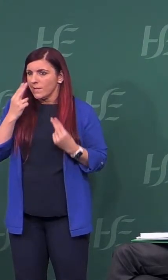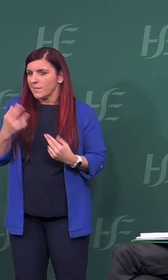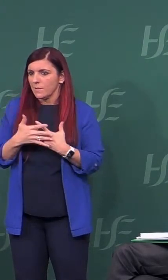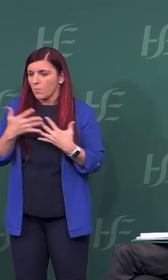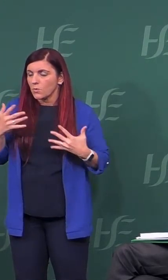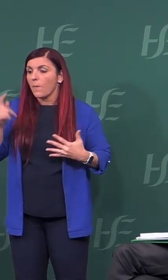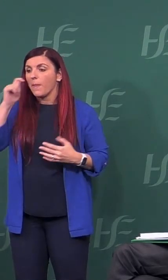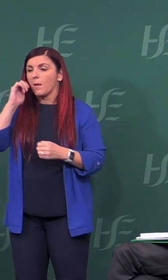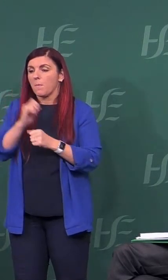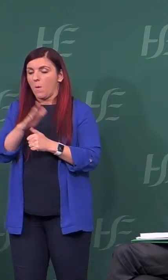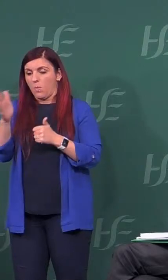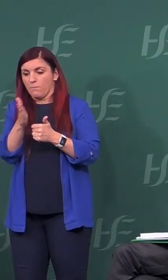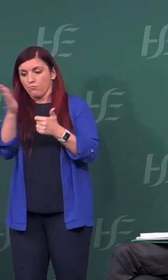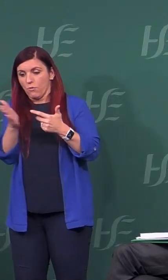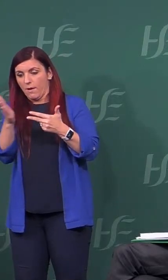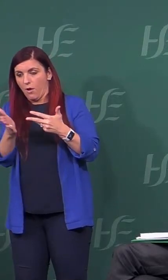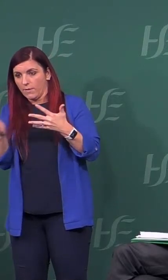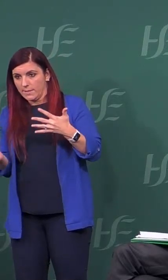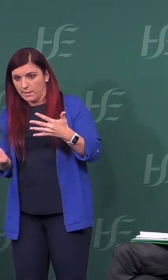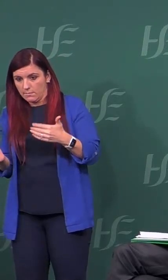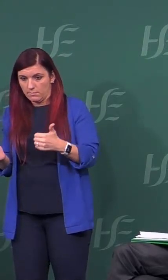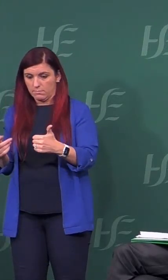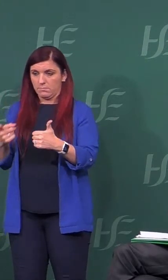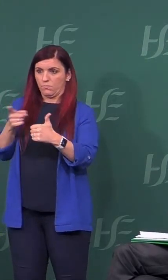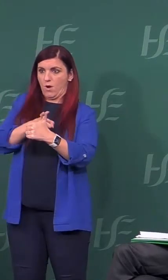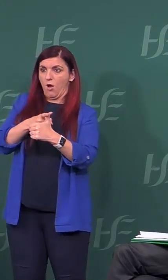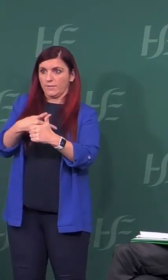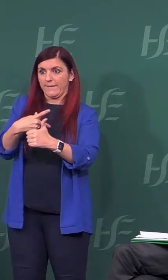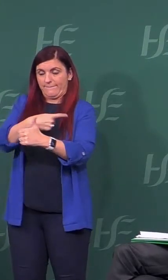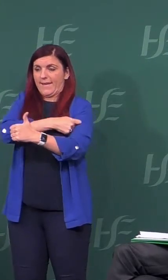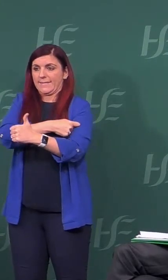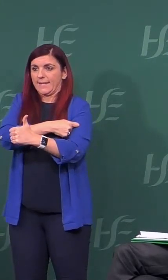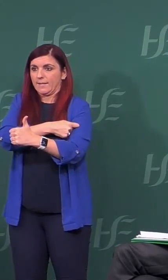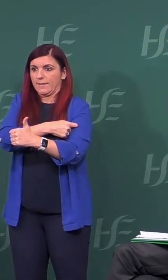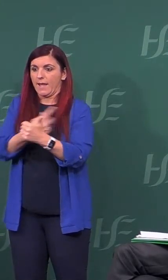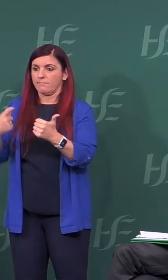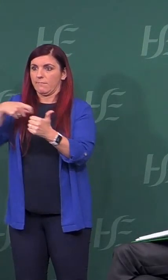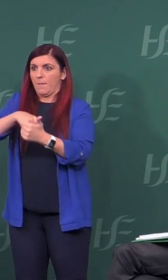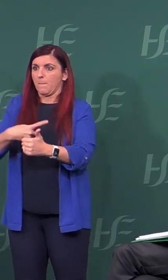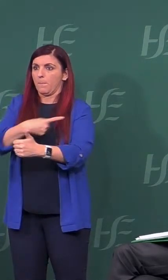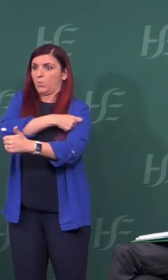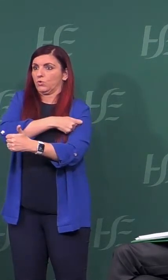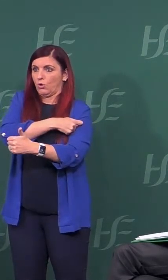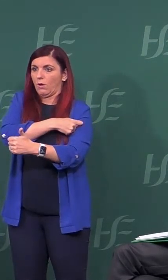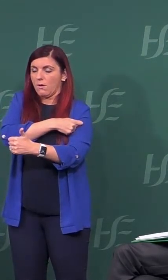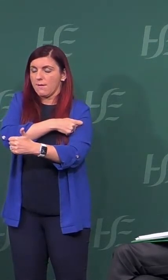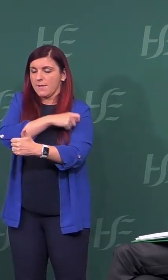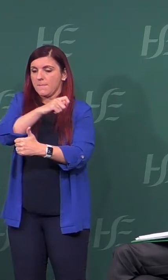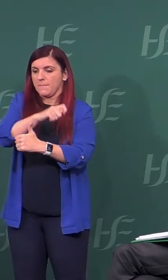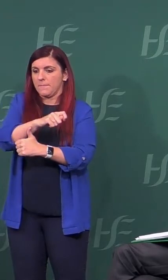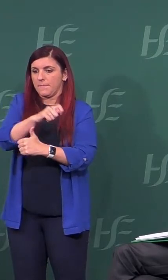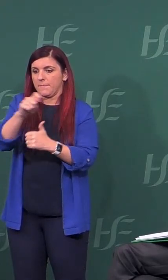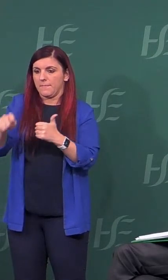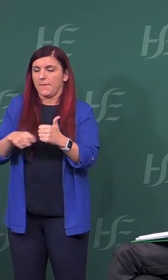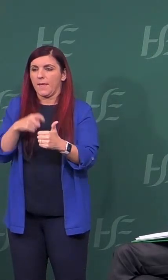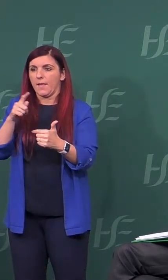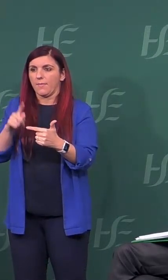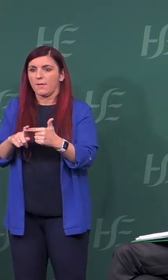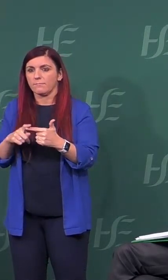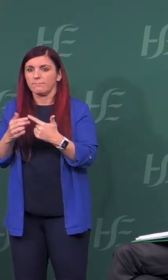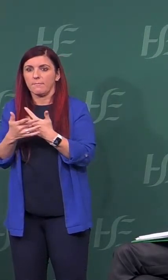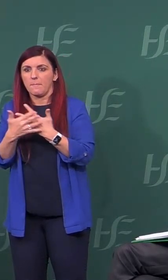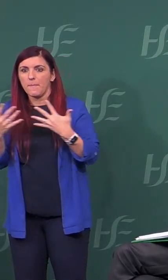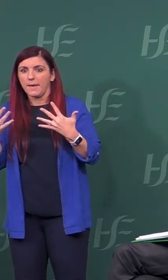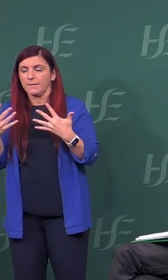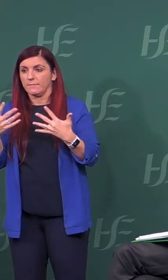of priority, the priority now is to vaccinate and get the boosters out to healthcare workers and address any remaining unvaccinated